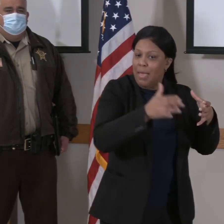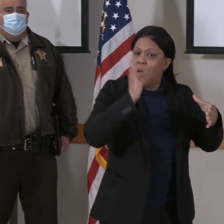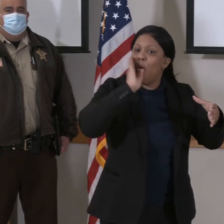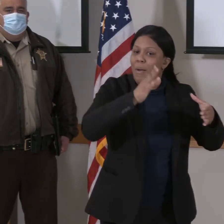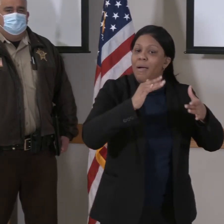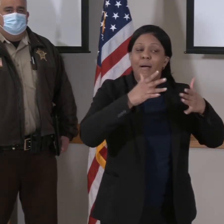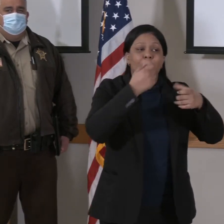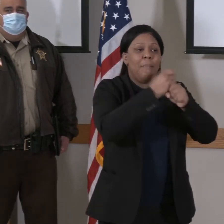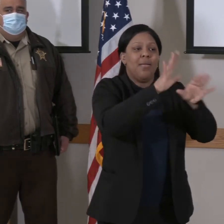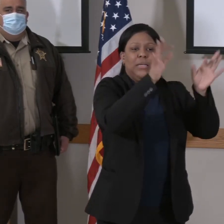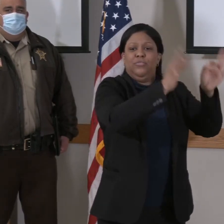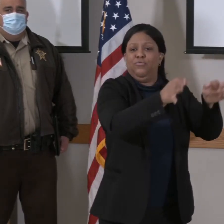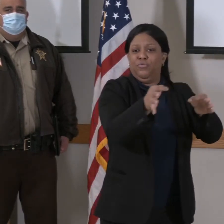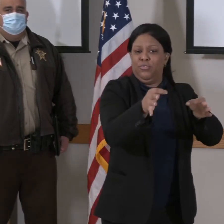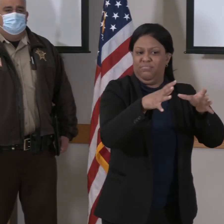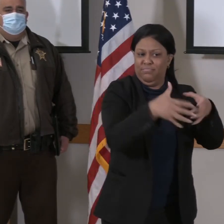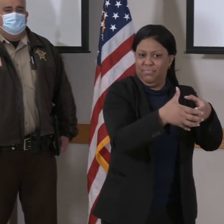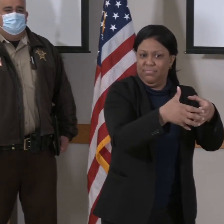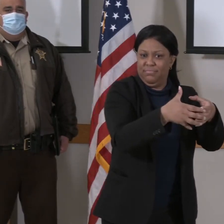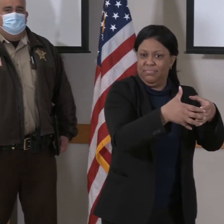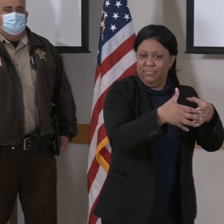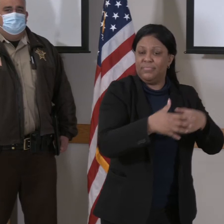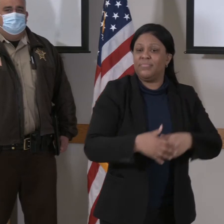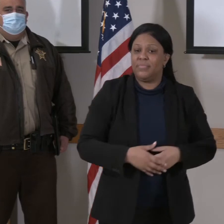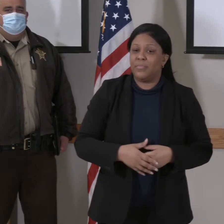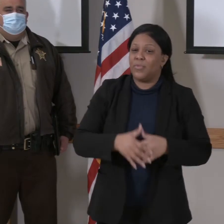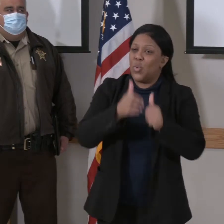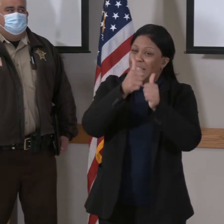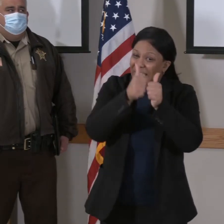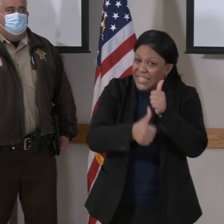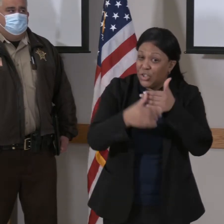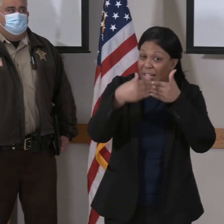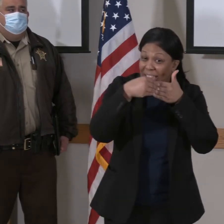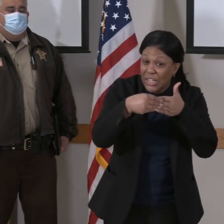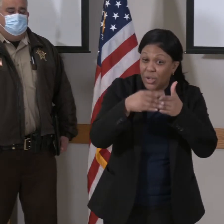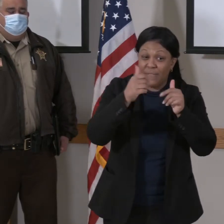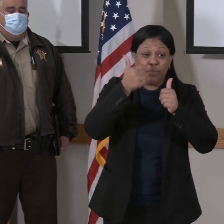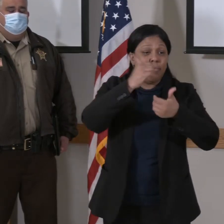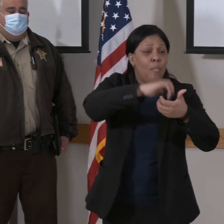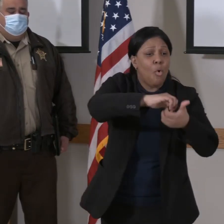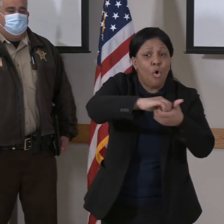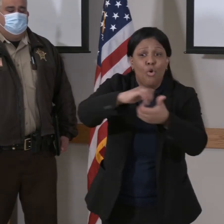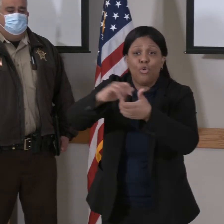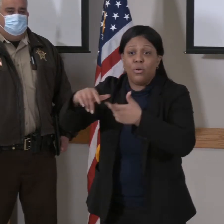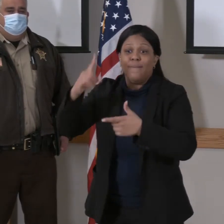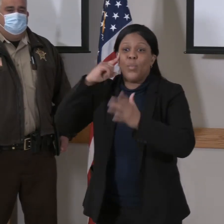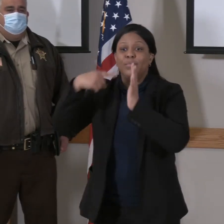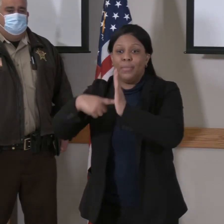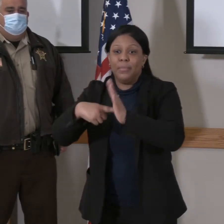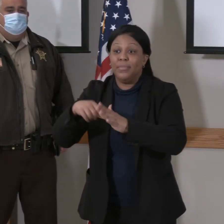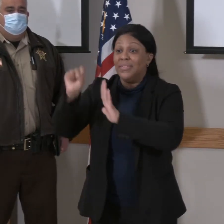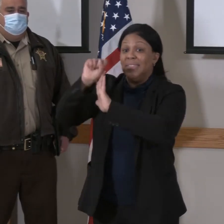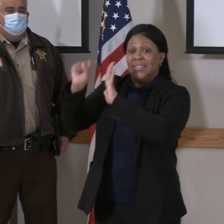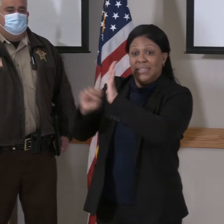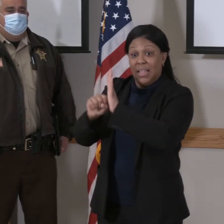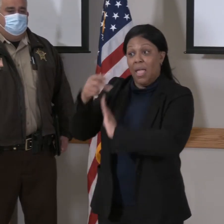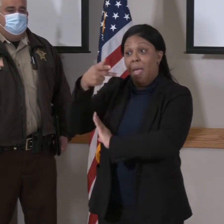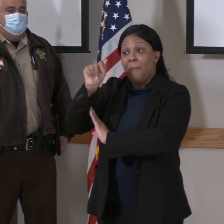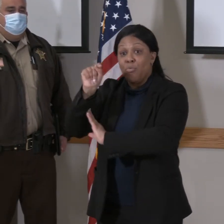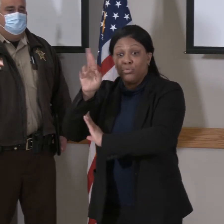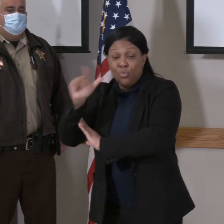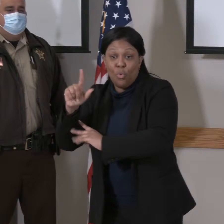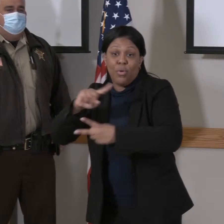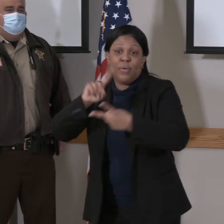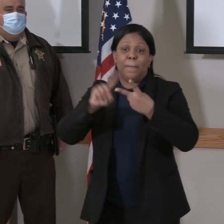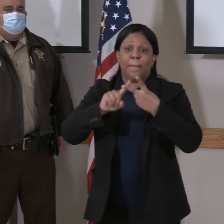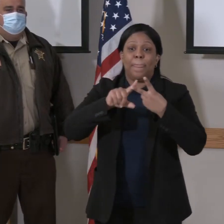done in concert with all of the other lead partners, which State Patrol and Hennepin County, the National Guard, all of